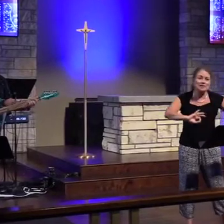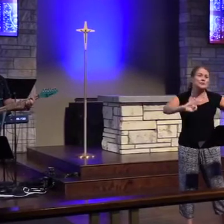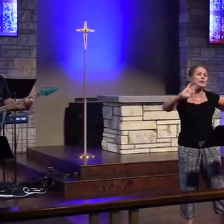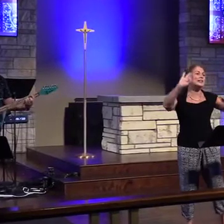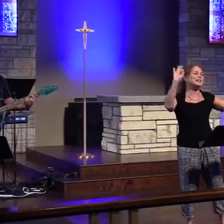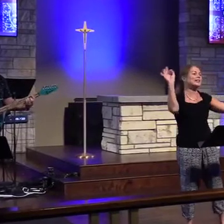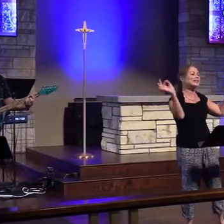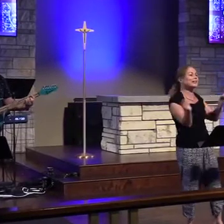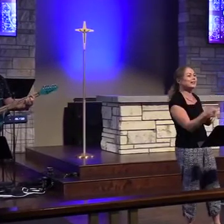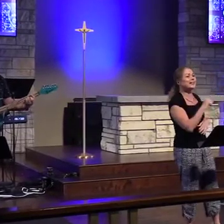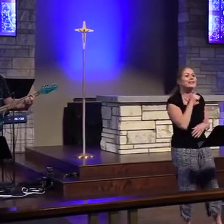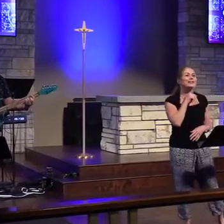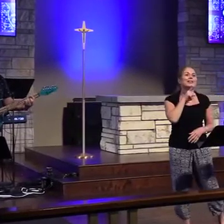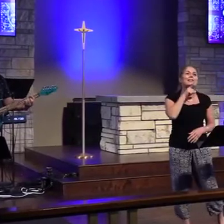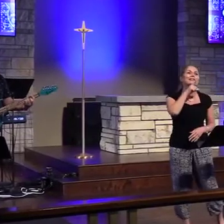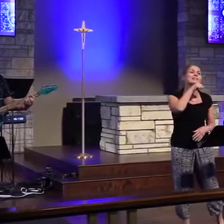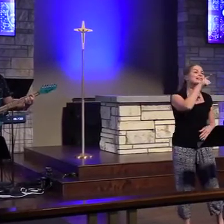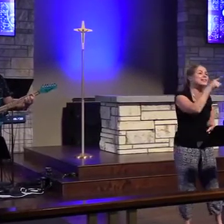Oh, it's free